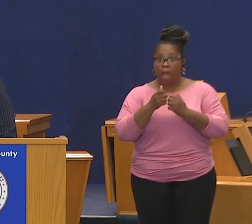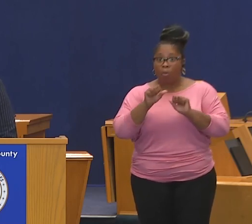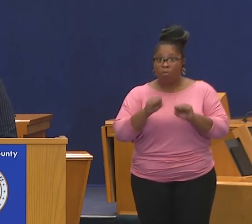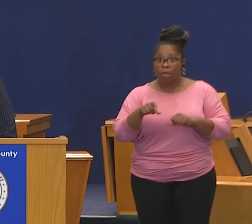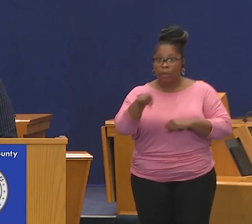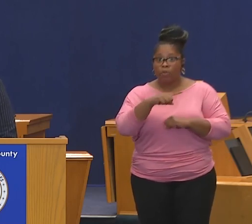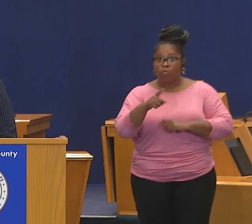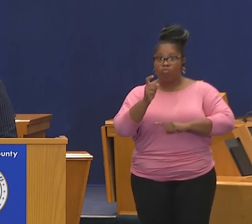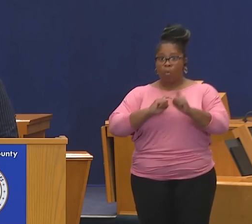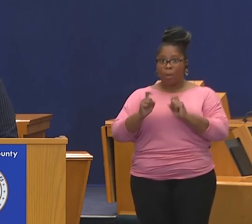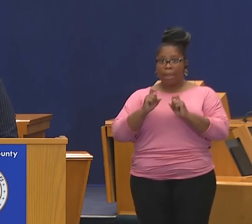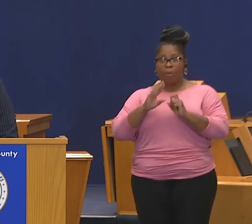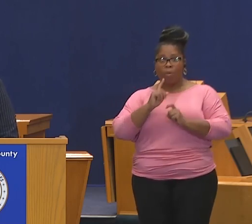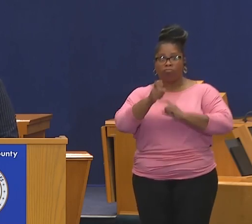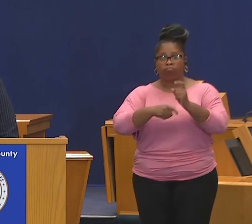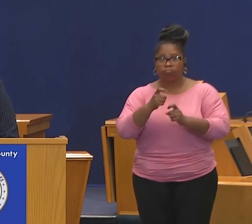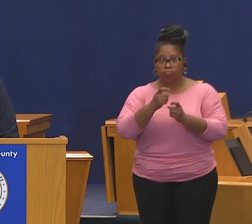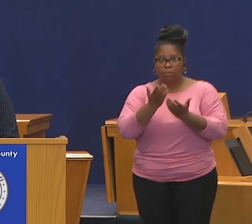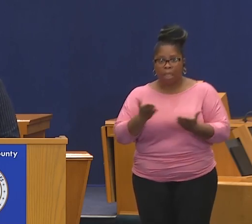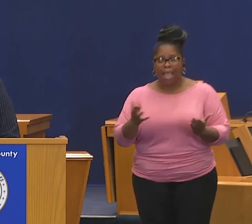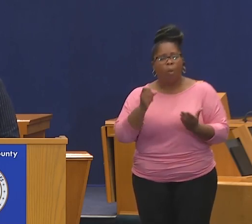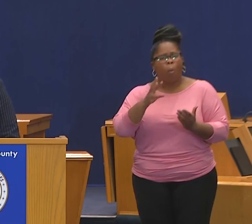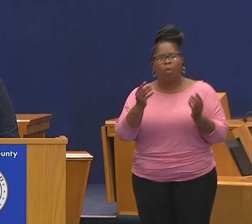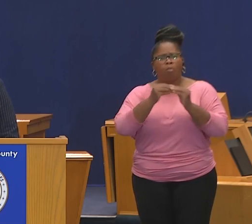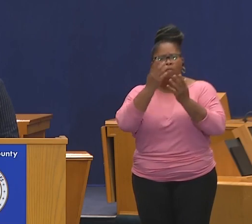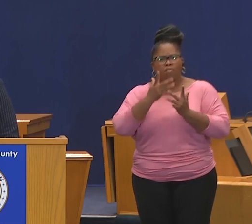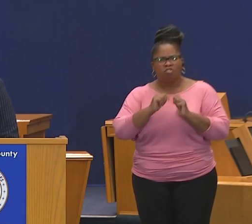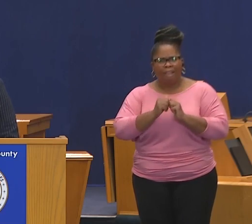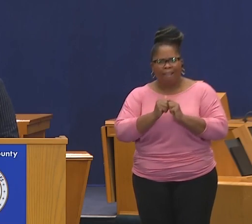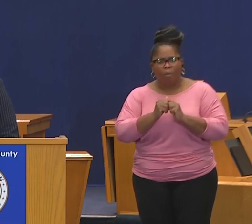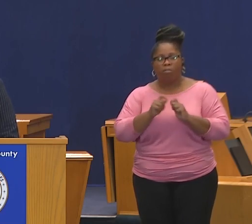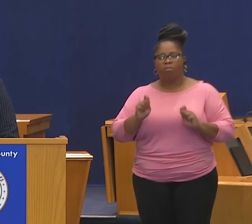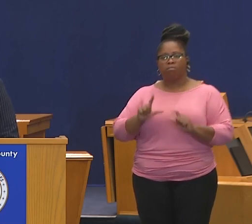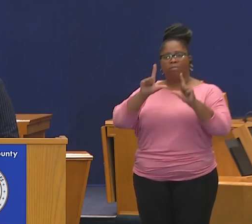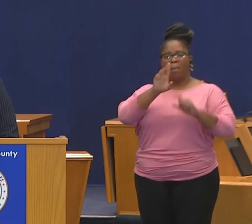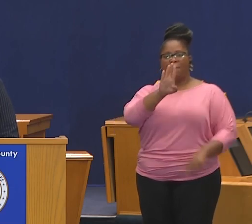receive supplies, or for more information, please visit